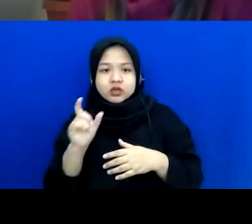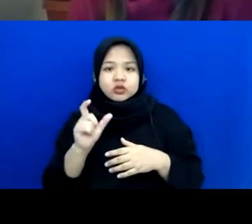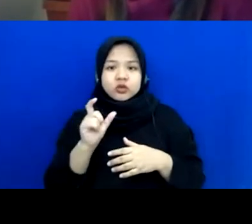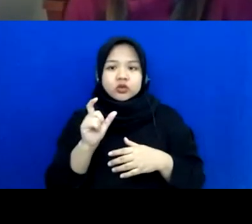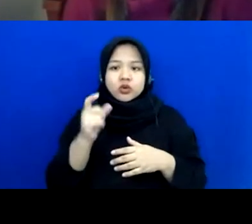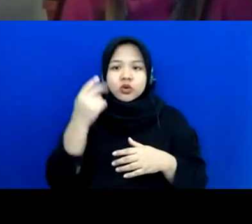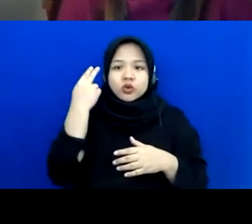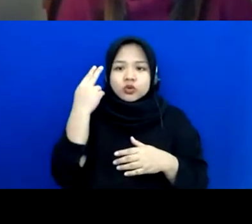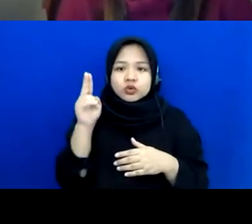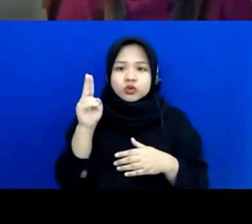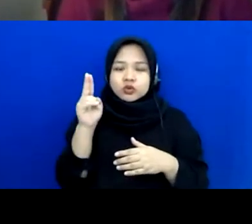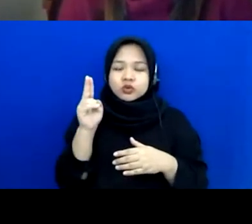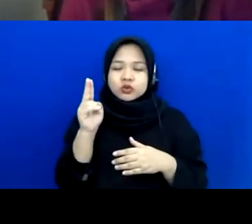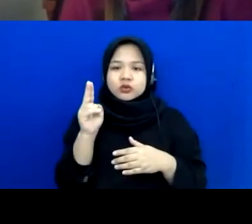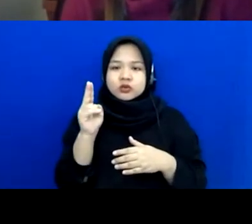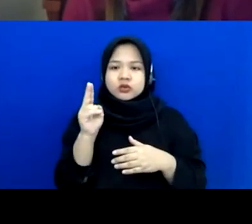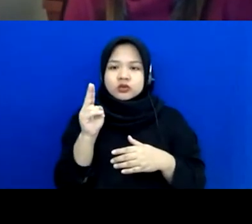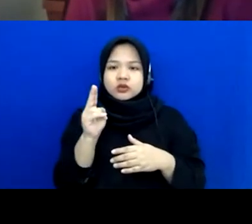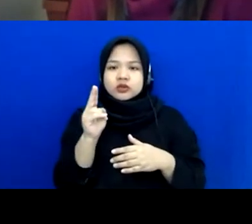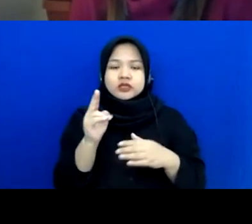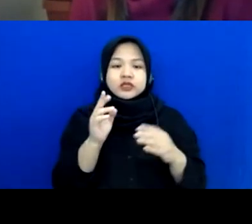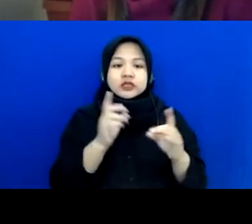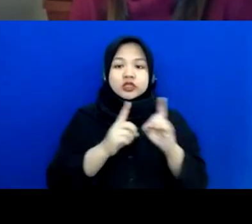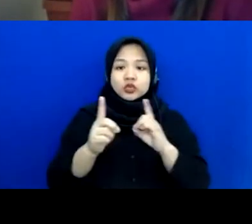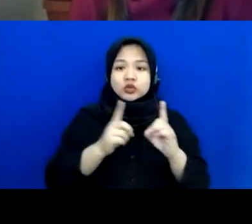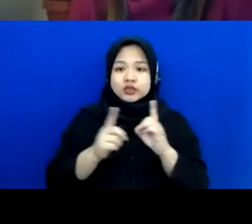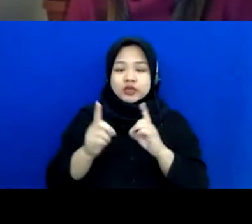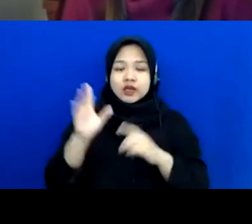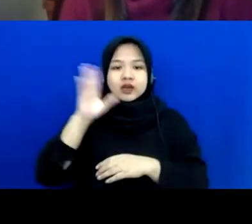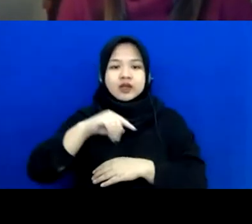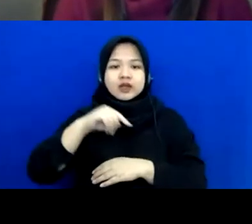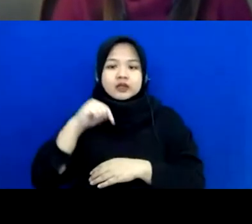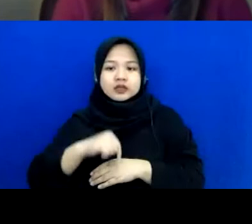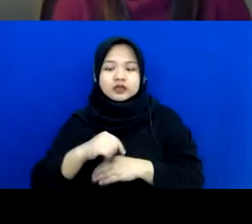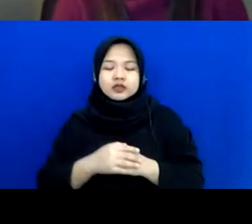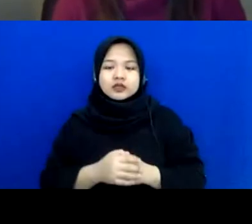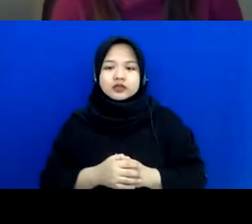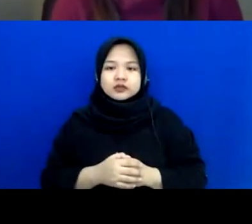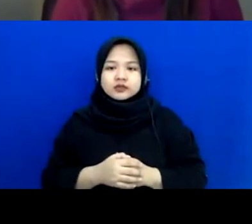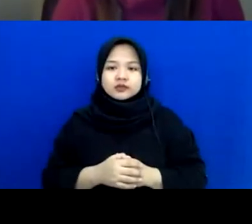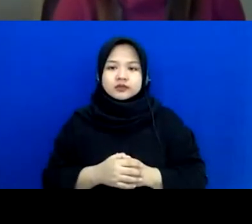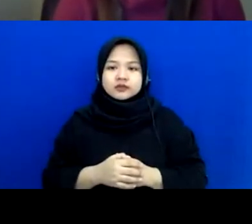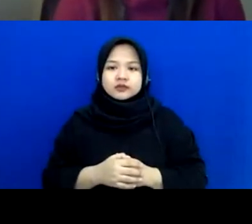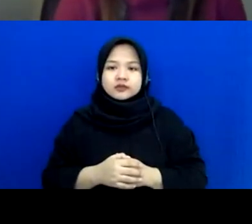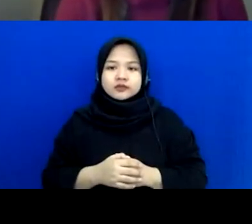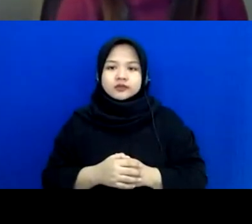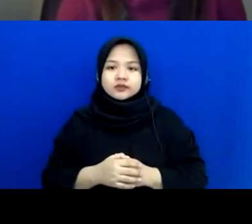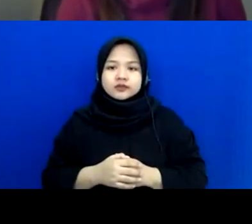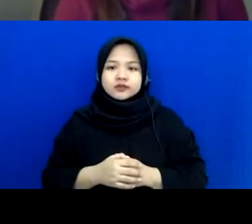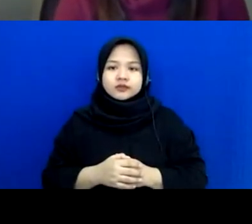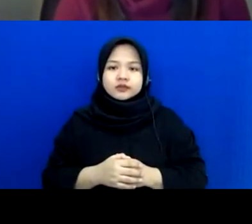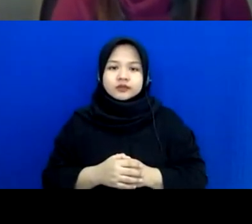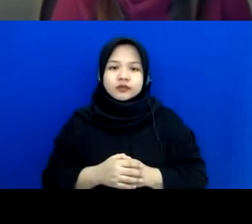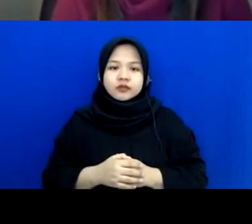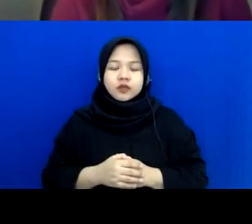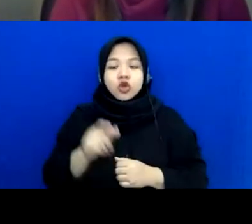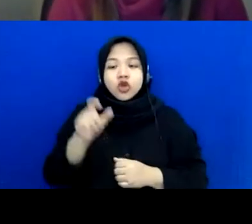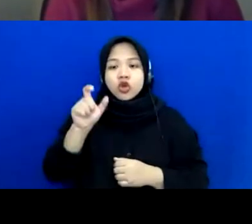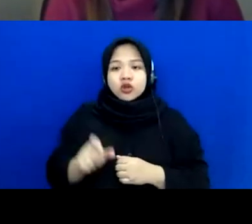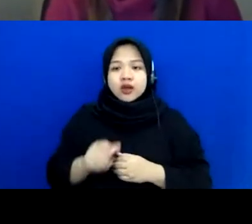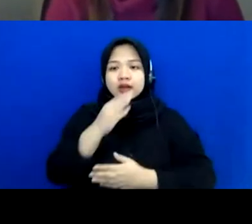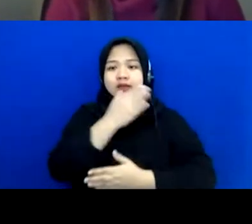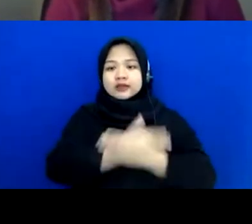more throughout our panel discussion in a moment as well. And it's also worth adding here that persons with